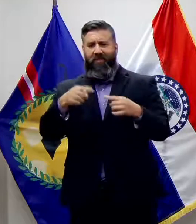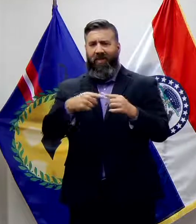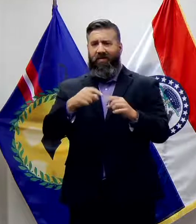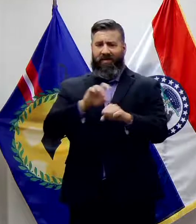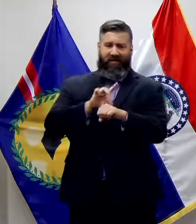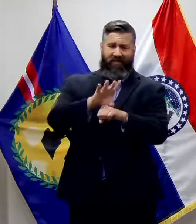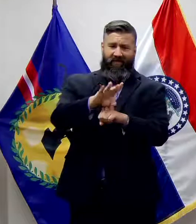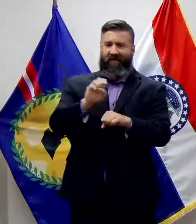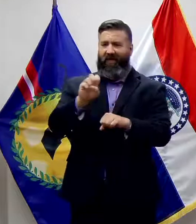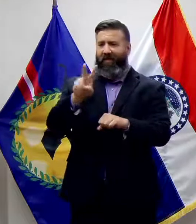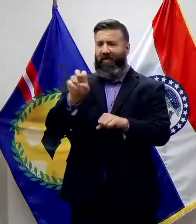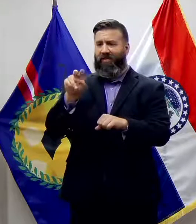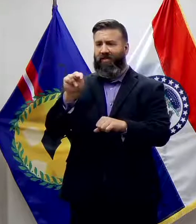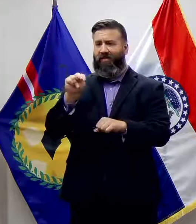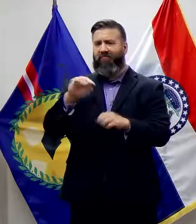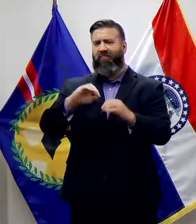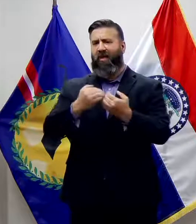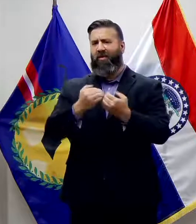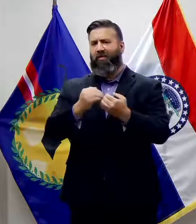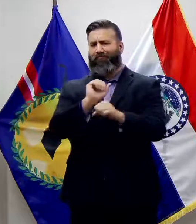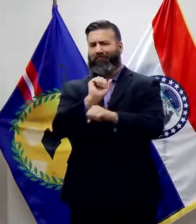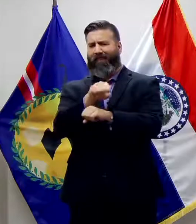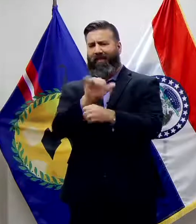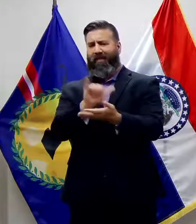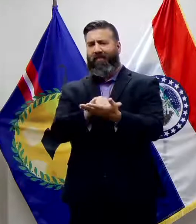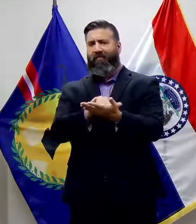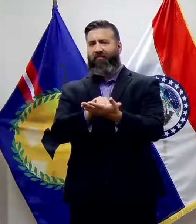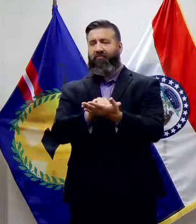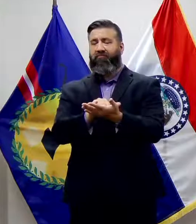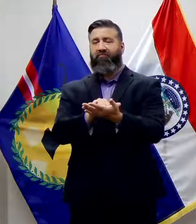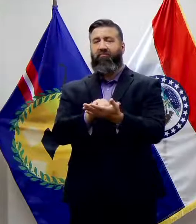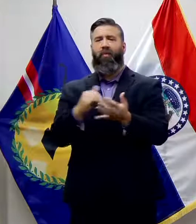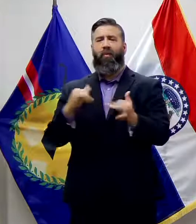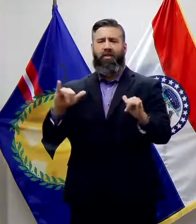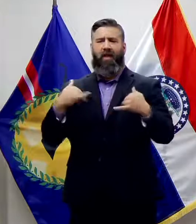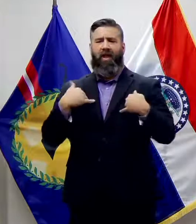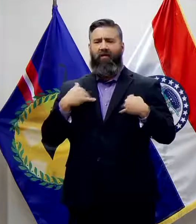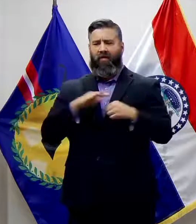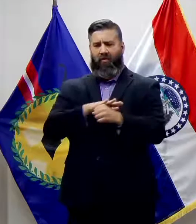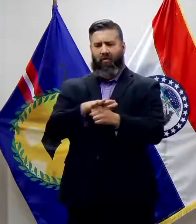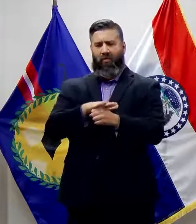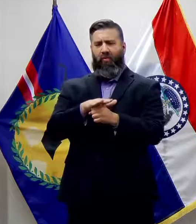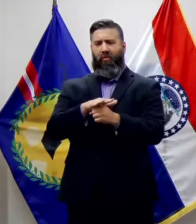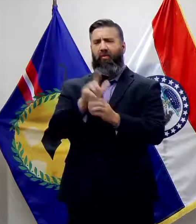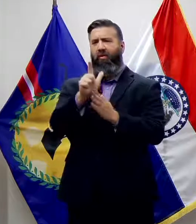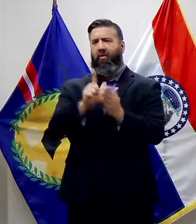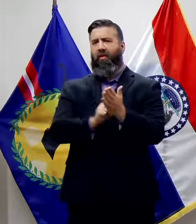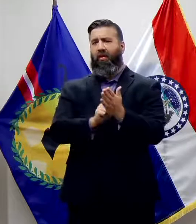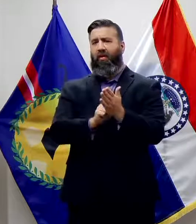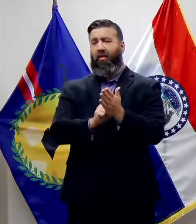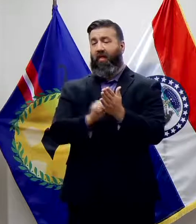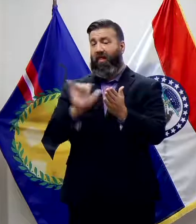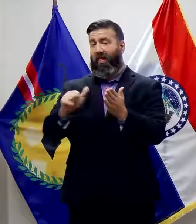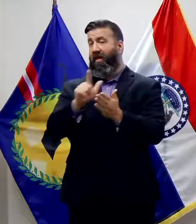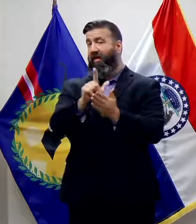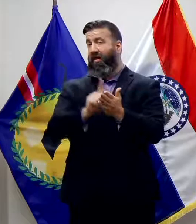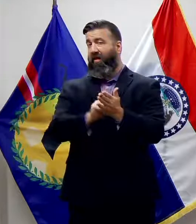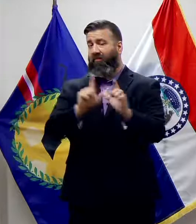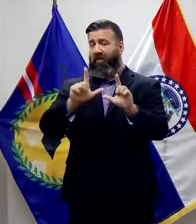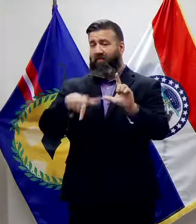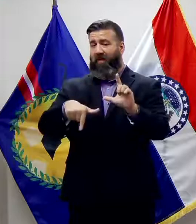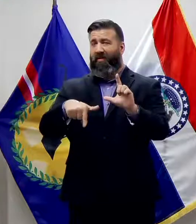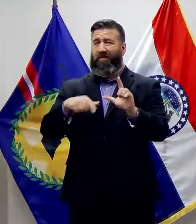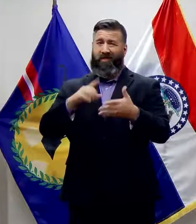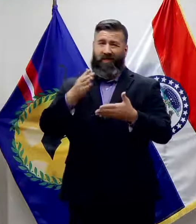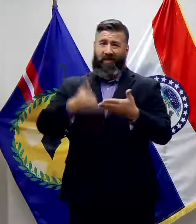county? How do you get around that? Well, we can still have a local ordinance on moratoriums, and we did, and that expires in the end of